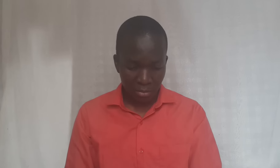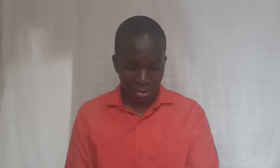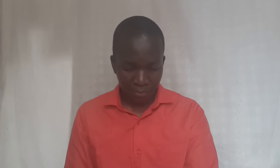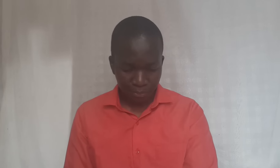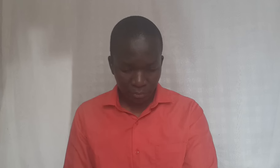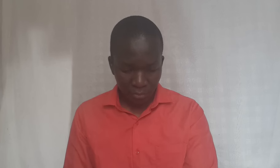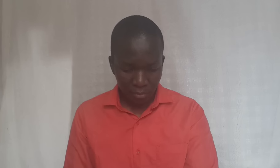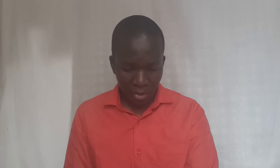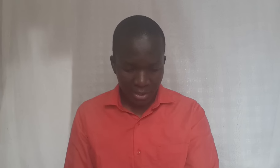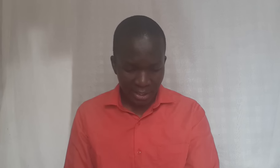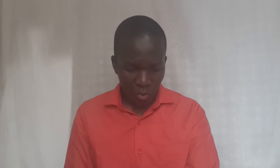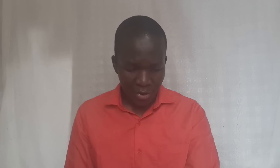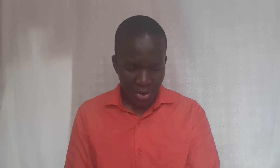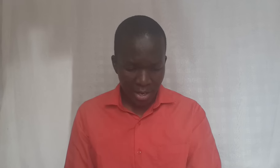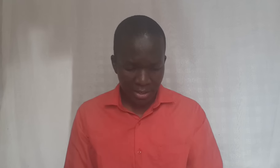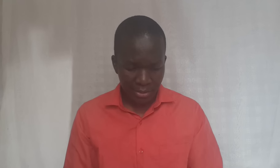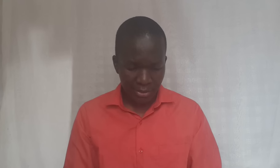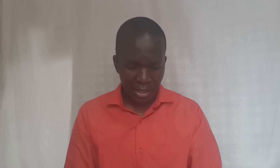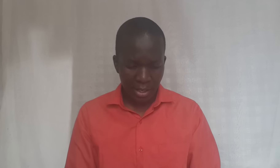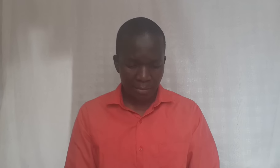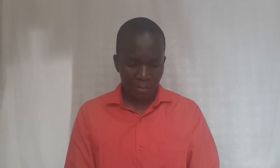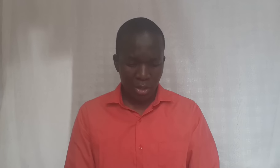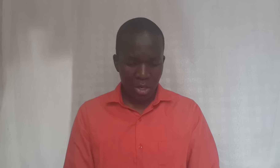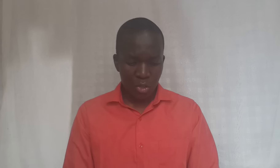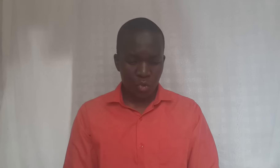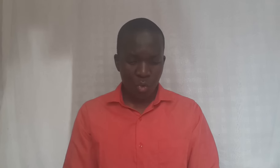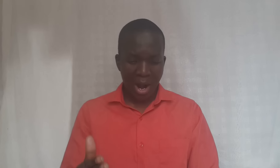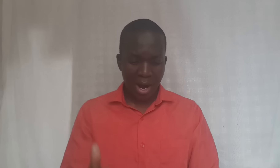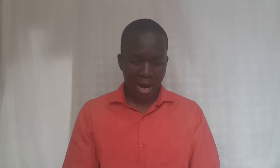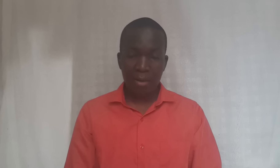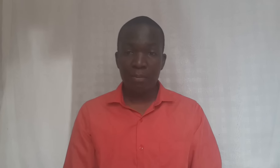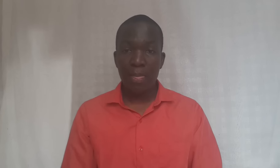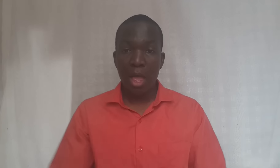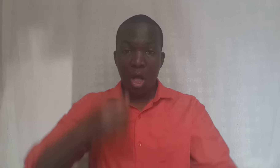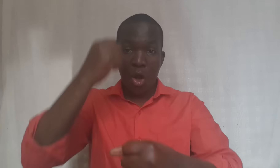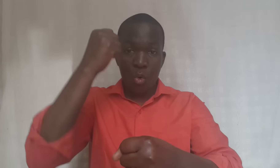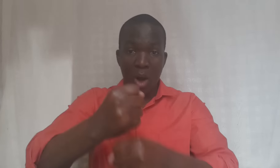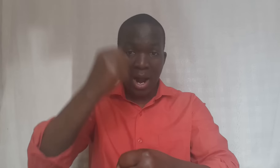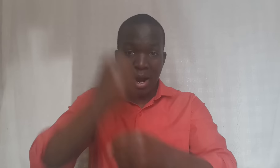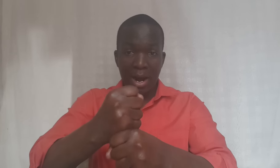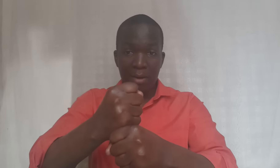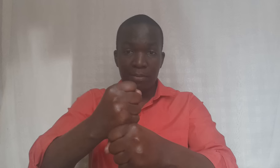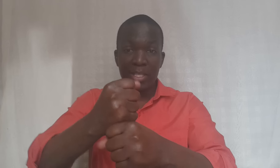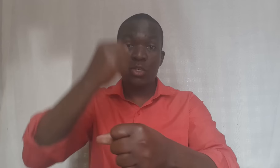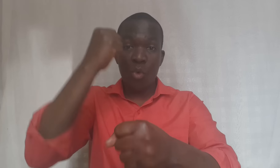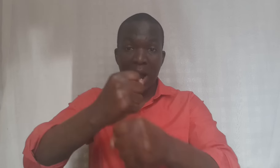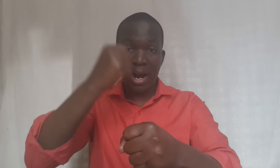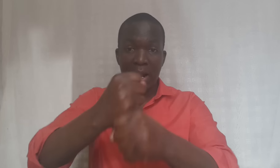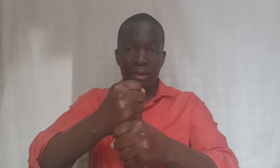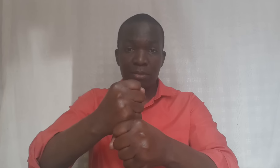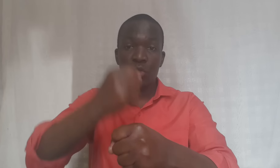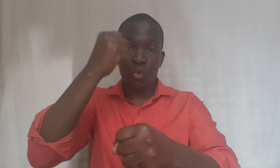acceptable. The next word here is to work. Work. This is work. To